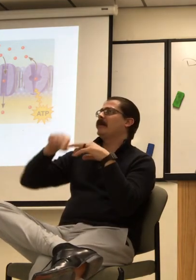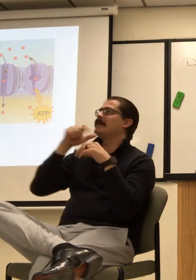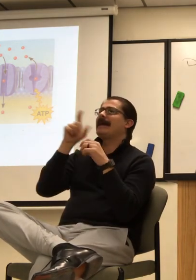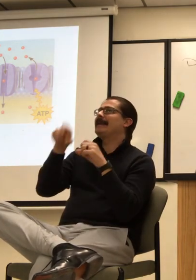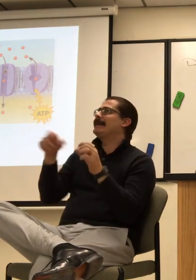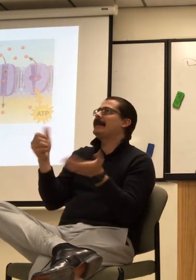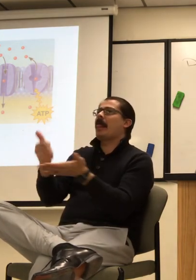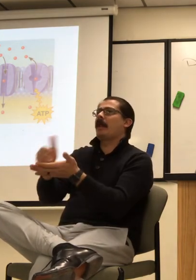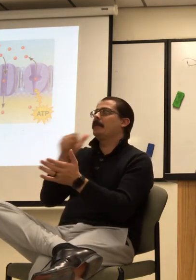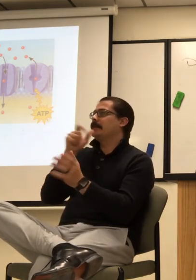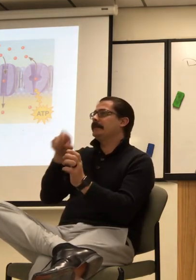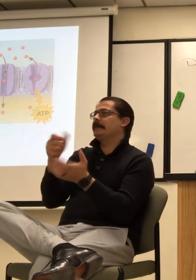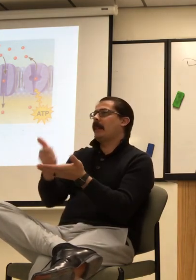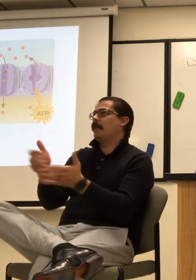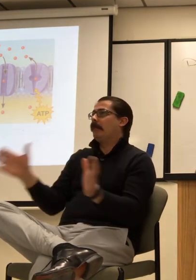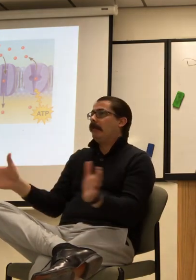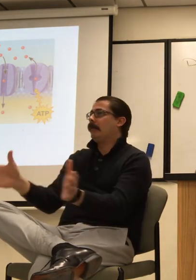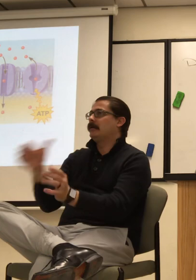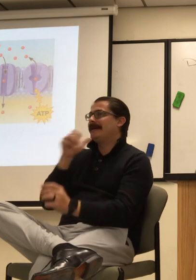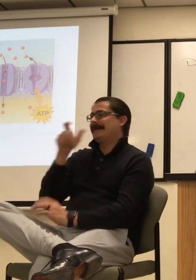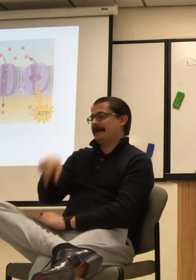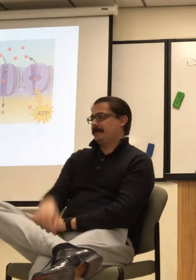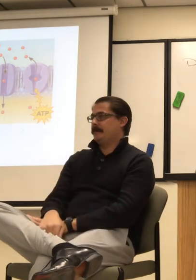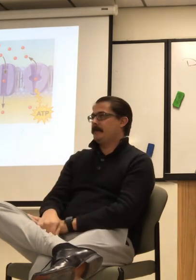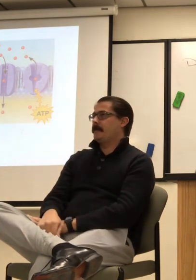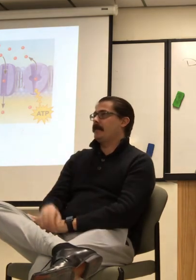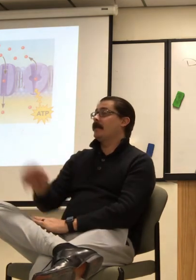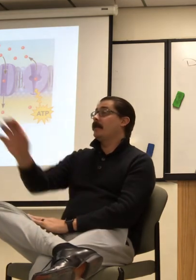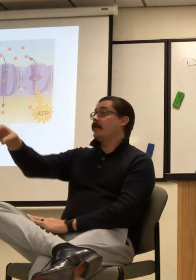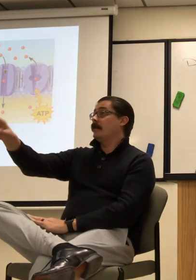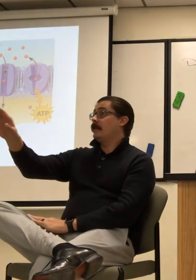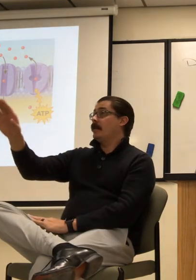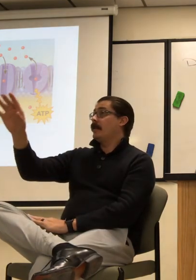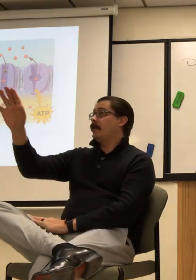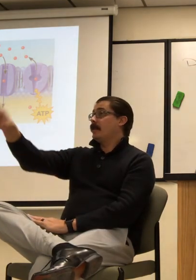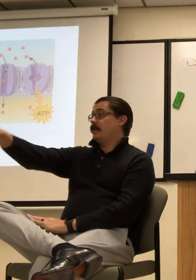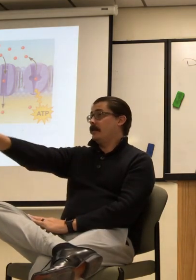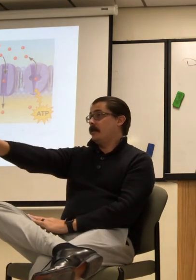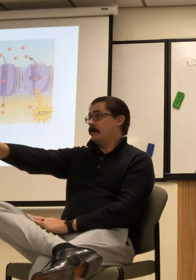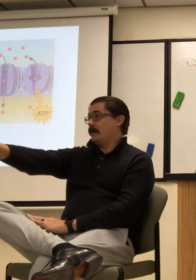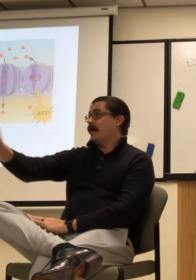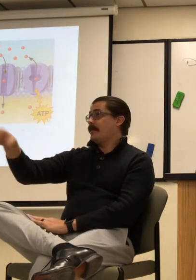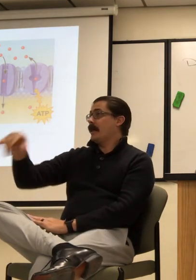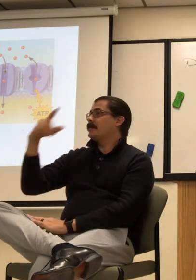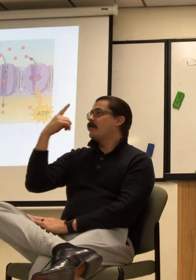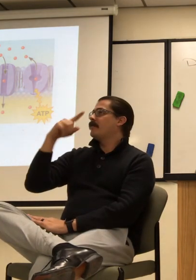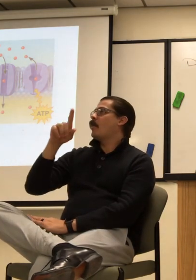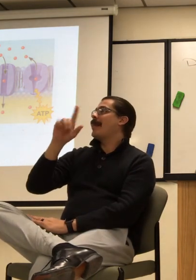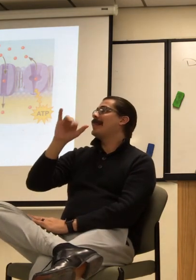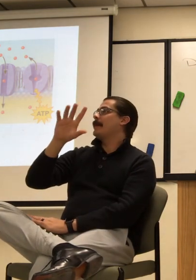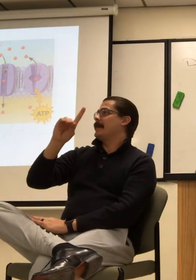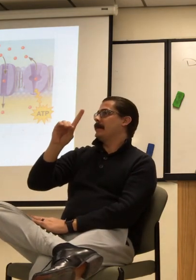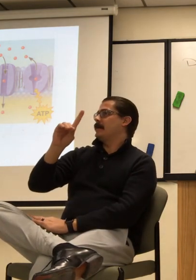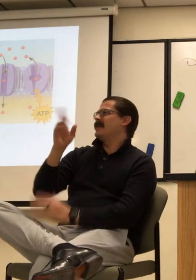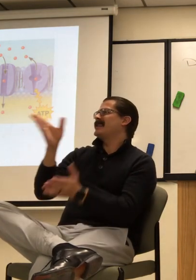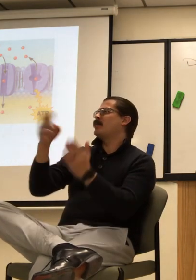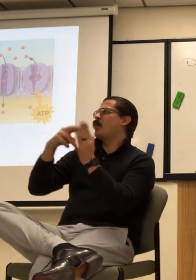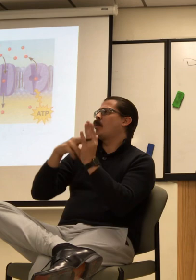So remember, this is lipid. The general rule in chemistry, I think, is like dissolves like.